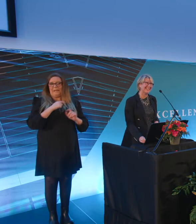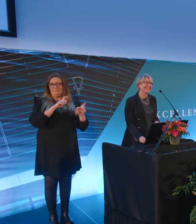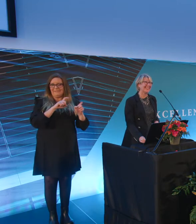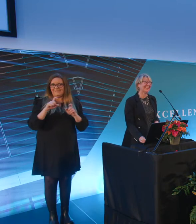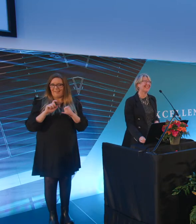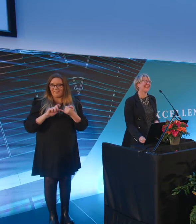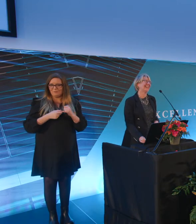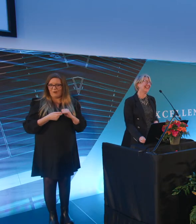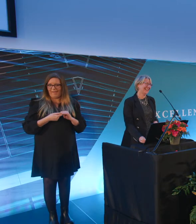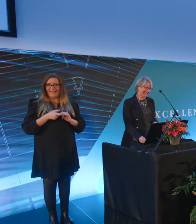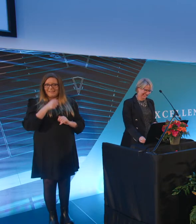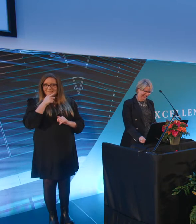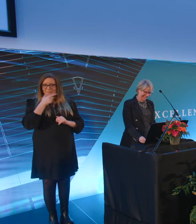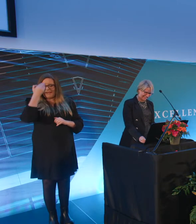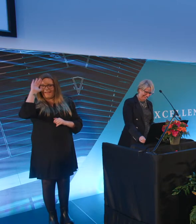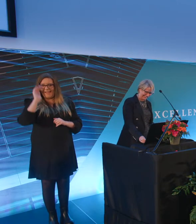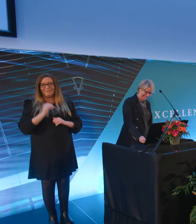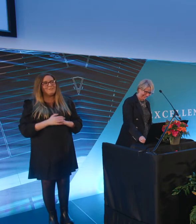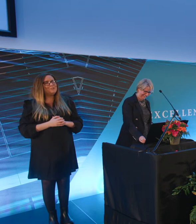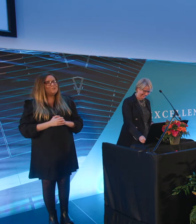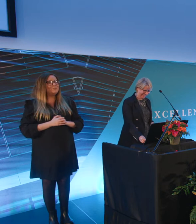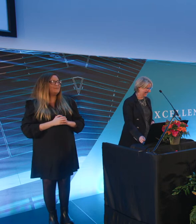trying.